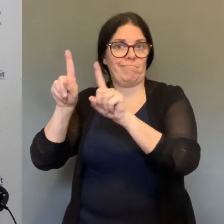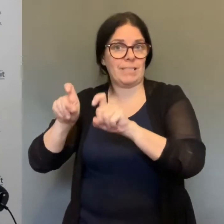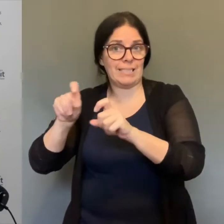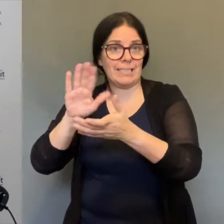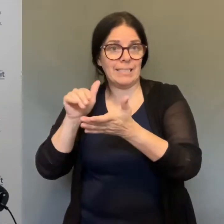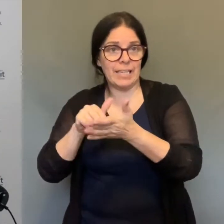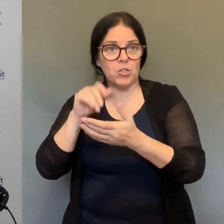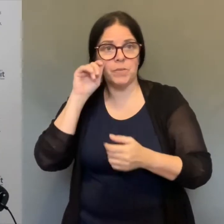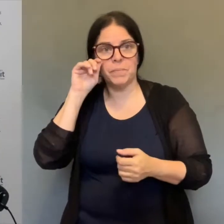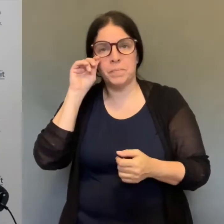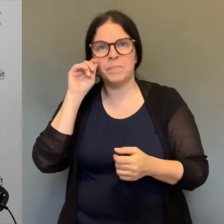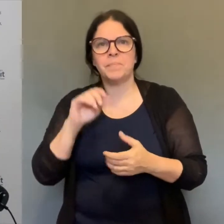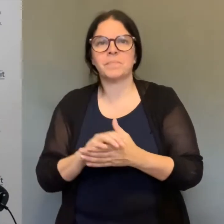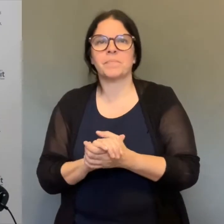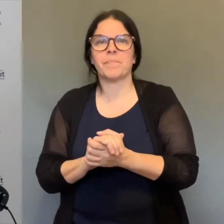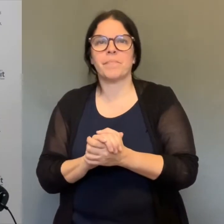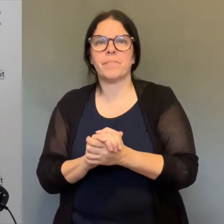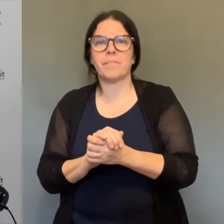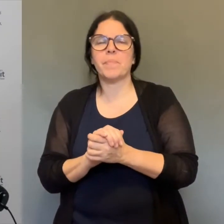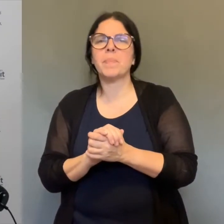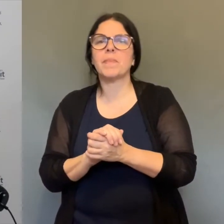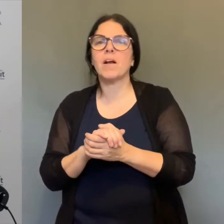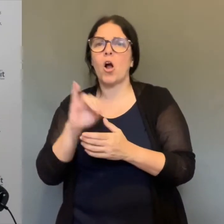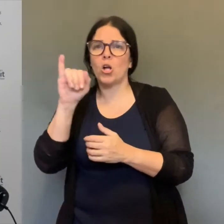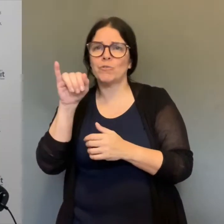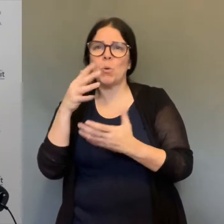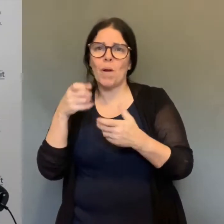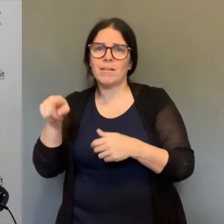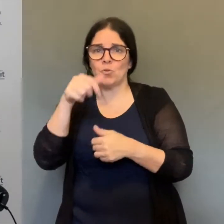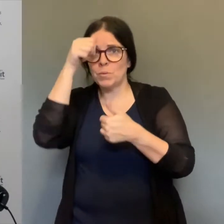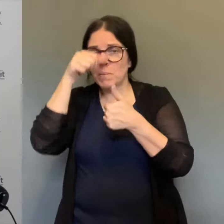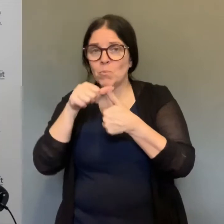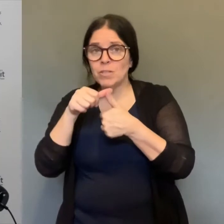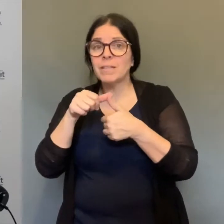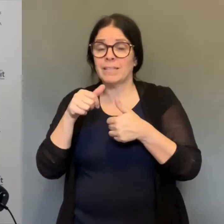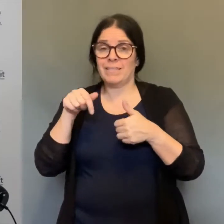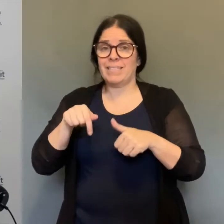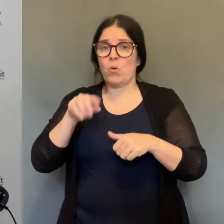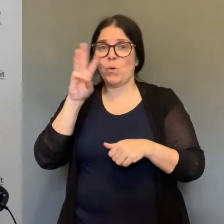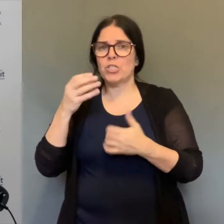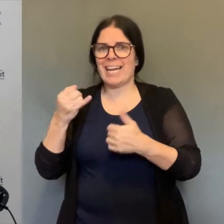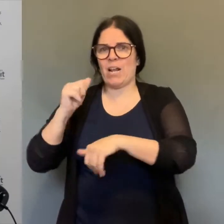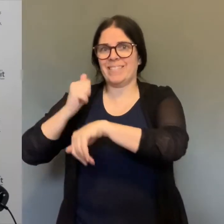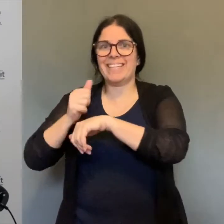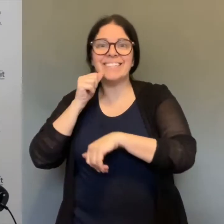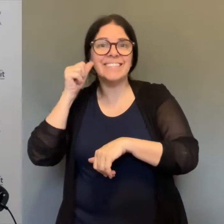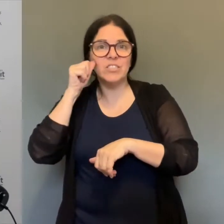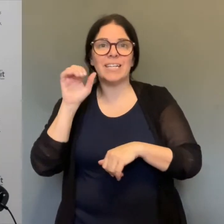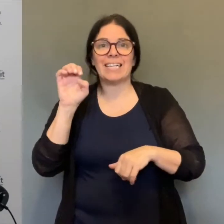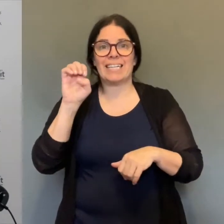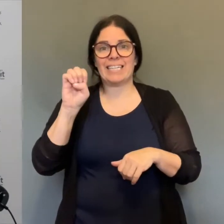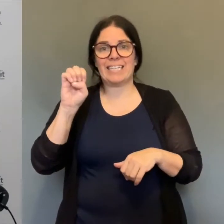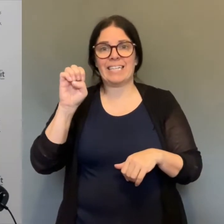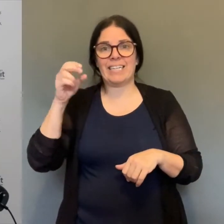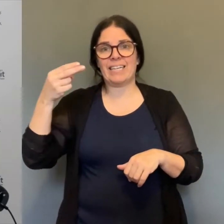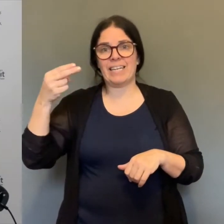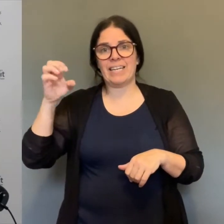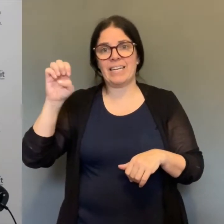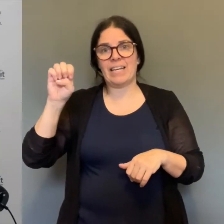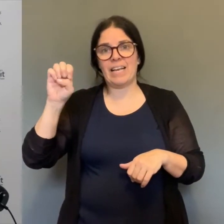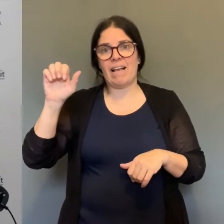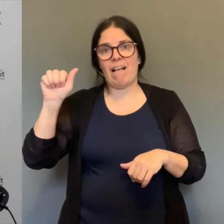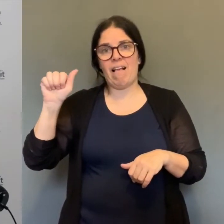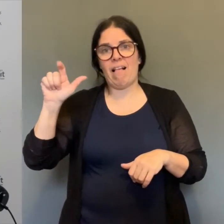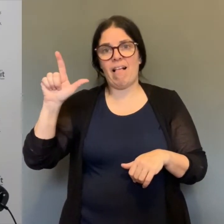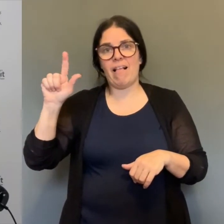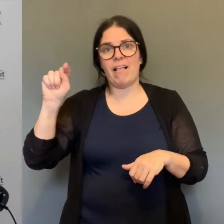ehealthwindsoressex.ca. As well, Windsor-Essex has 2 assessment centers, Erie Shores Healthcare in